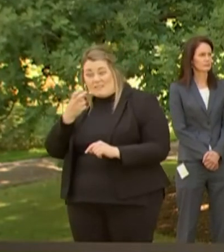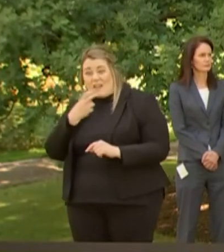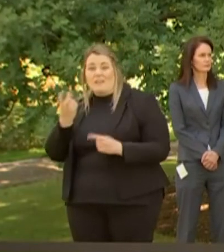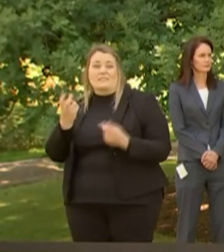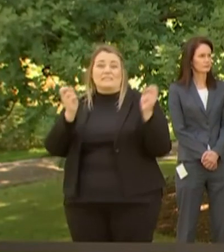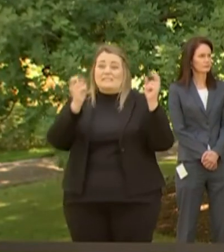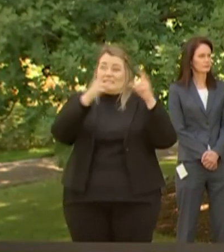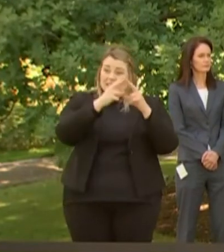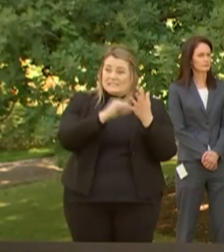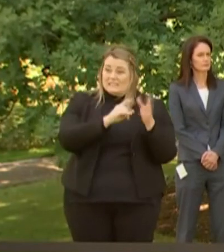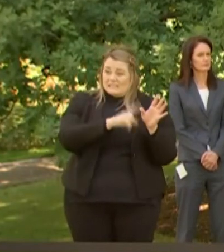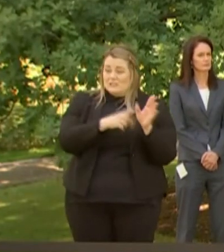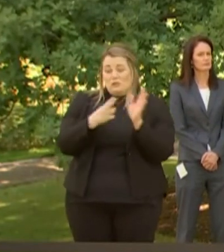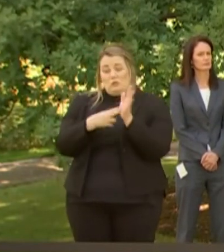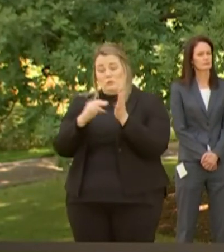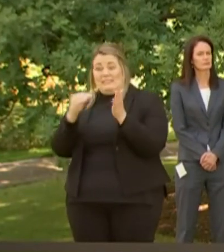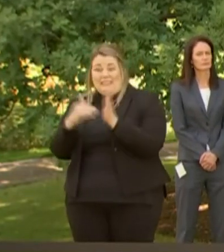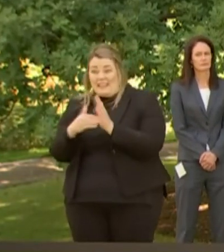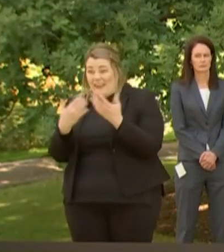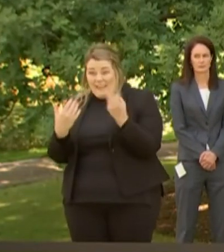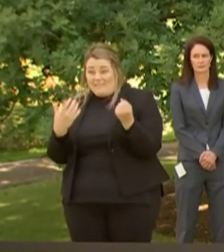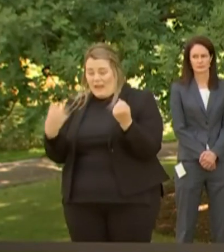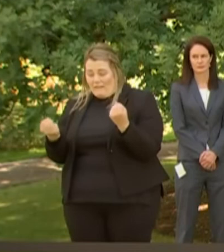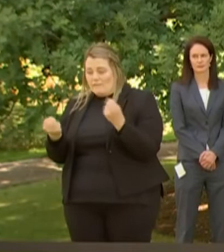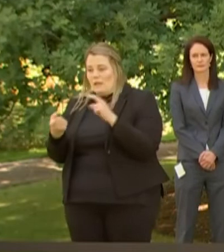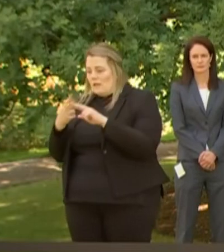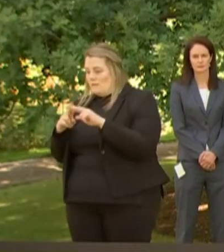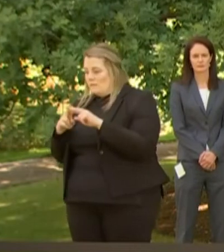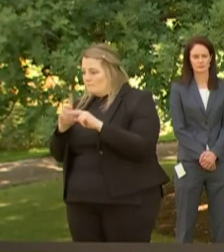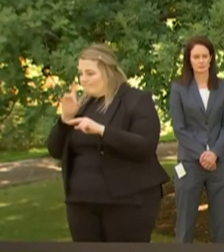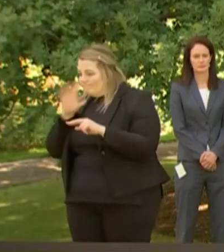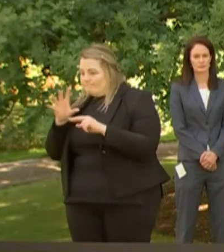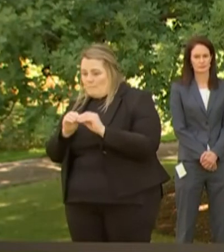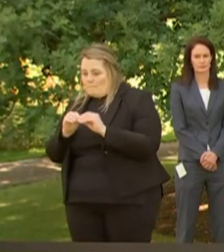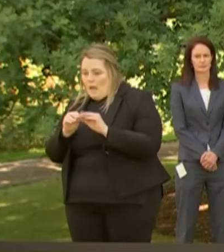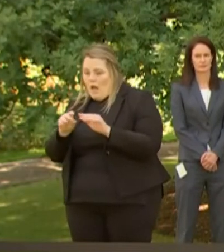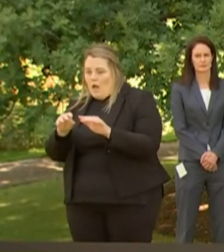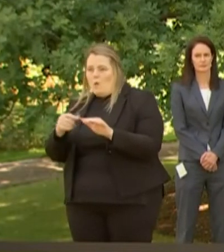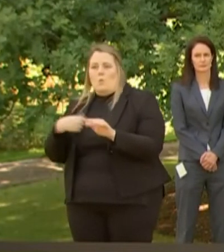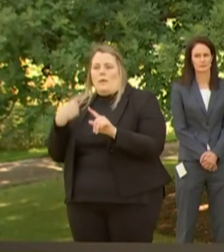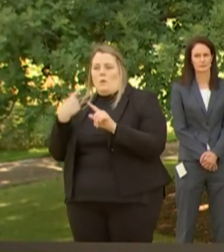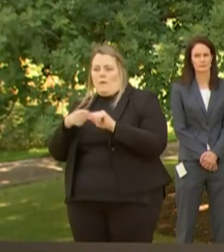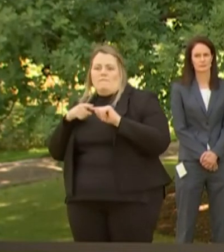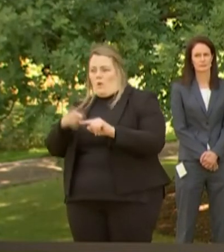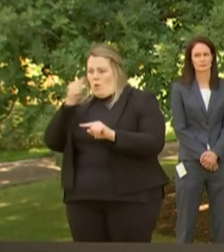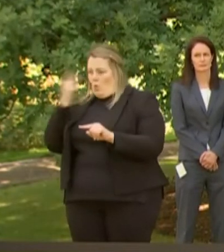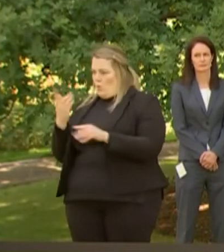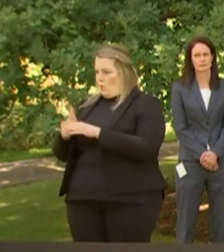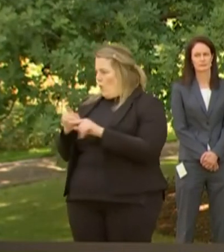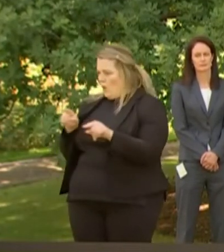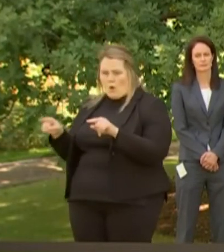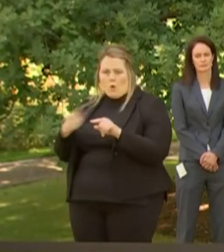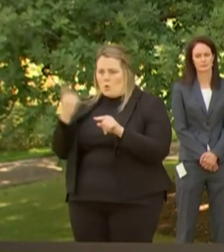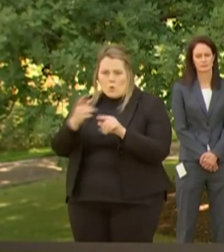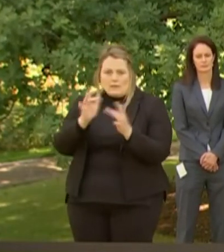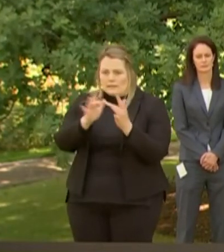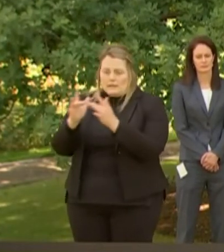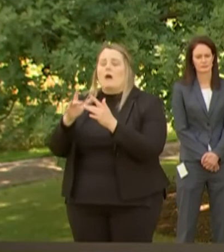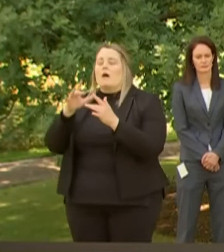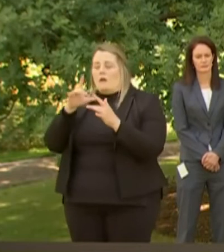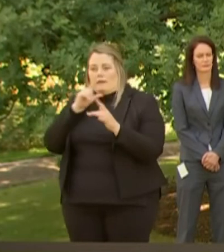Zealand, we contact trace rapidly and we stop those chains of transmission as quickly as we can. We